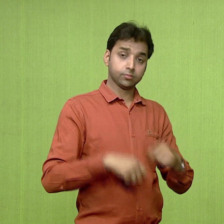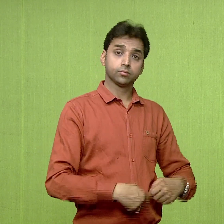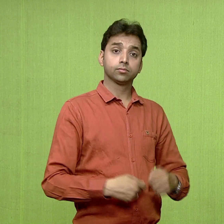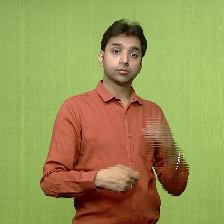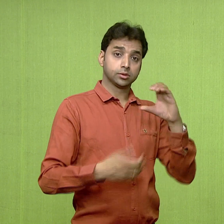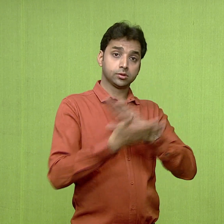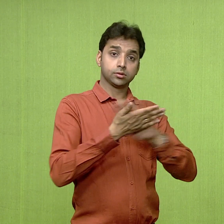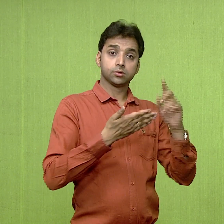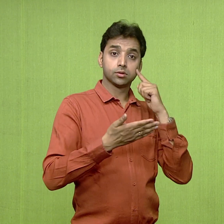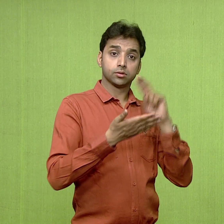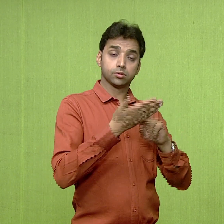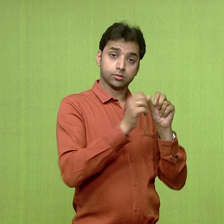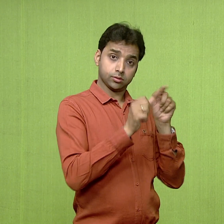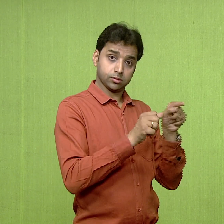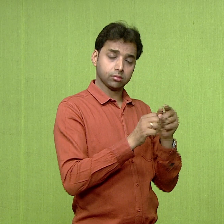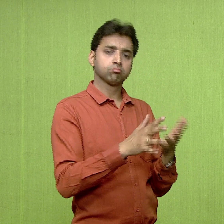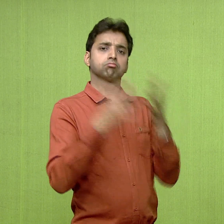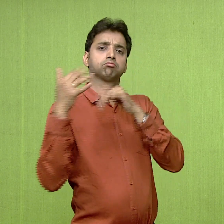and Southeast Asia